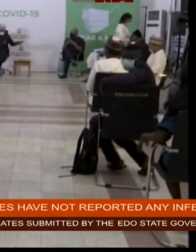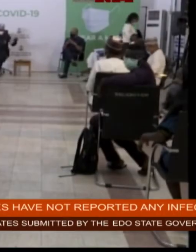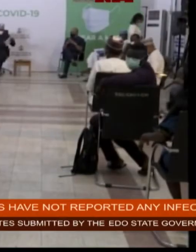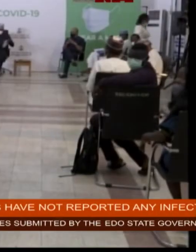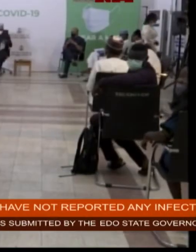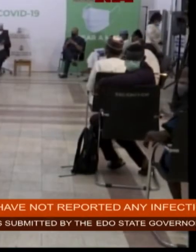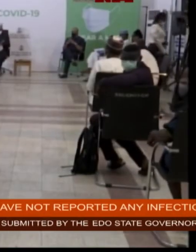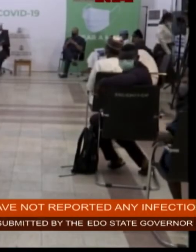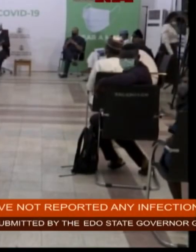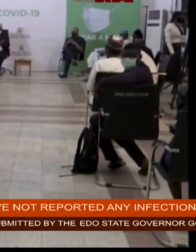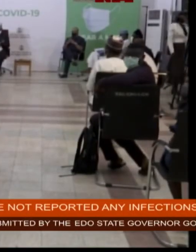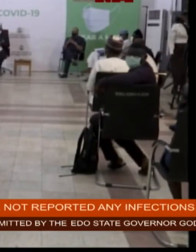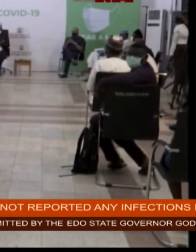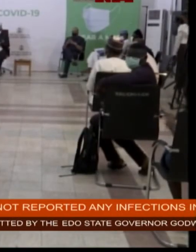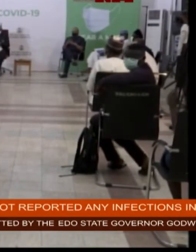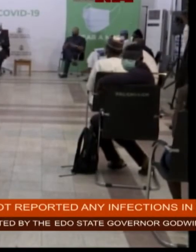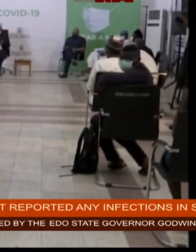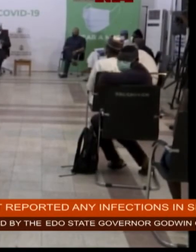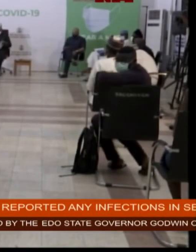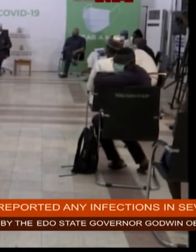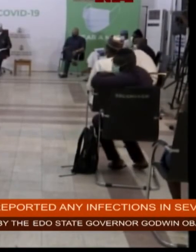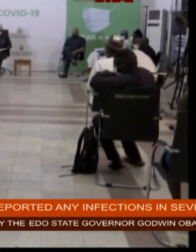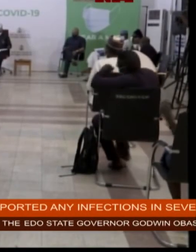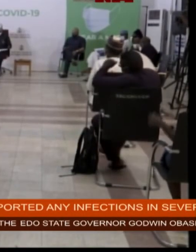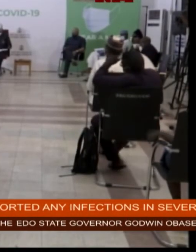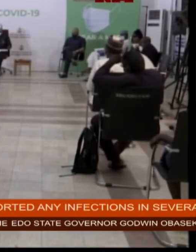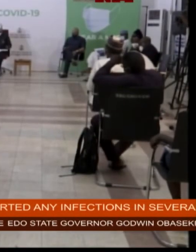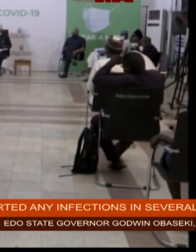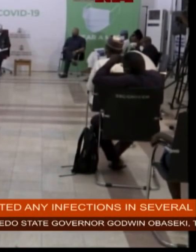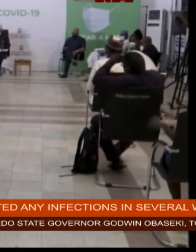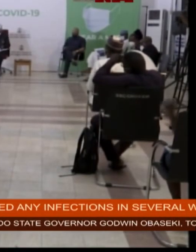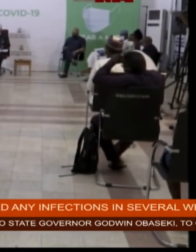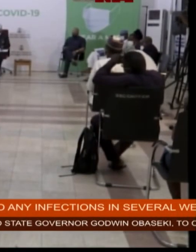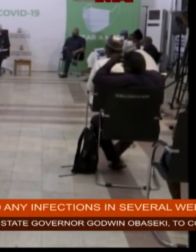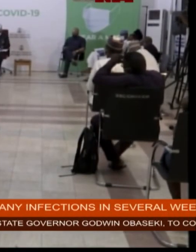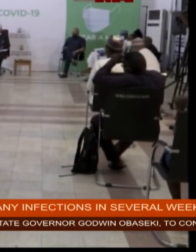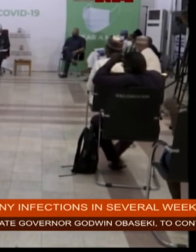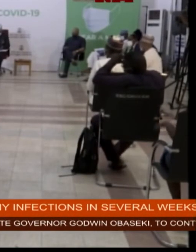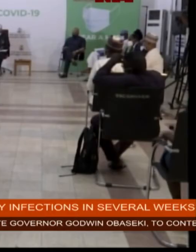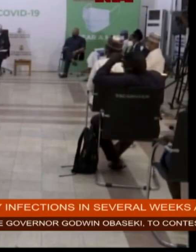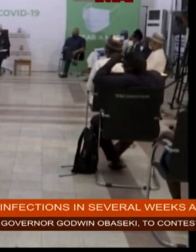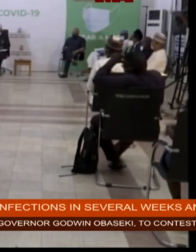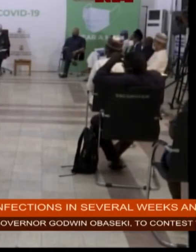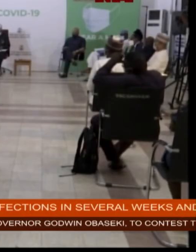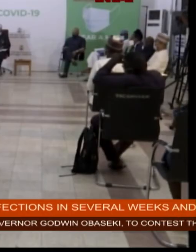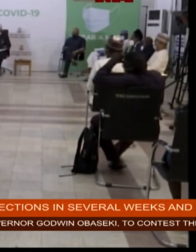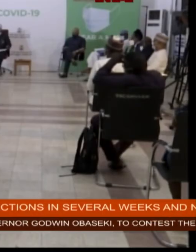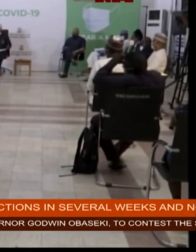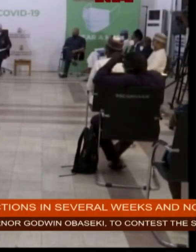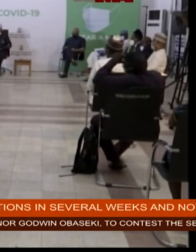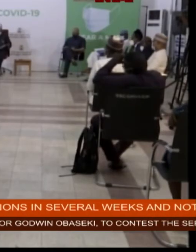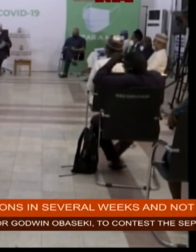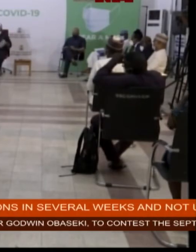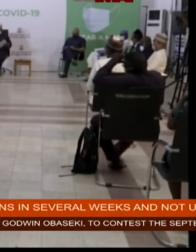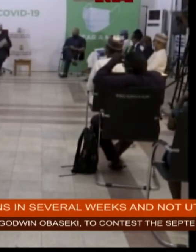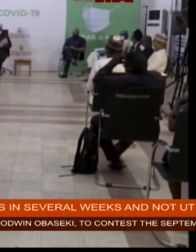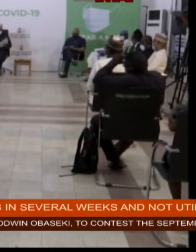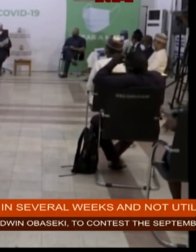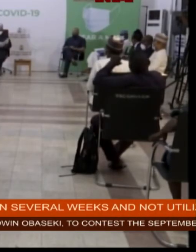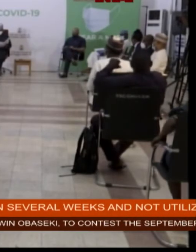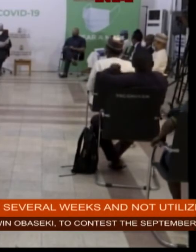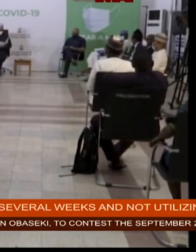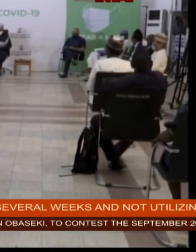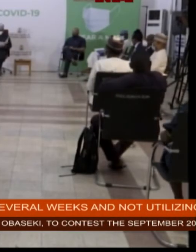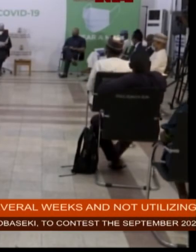times. Thank you for always bringing the reality of COVID-19 to stir us in our